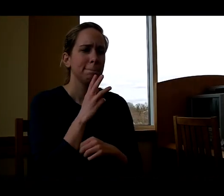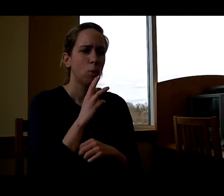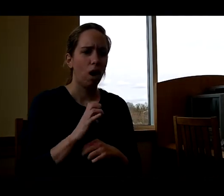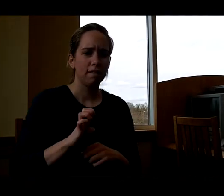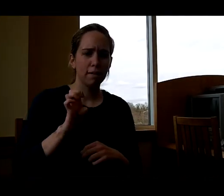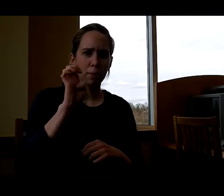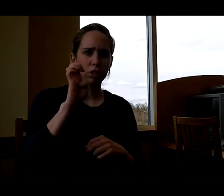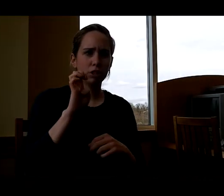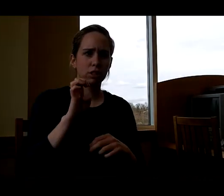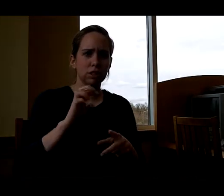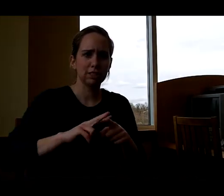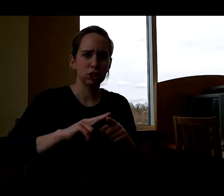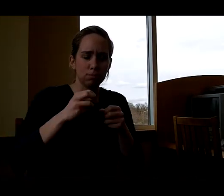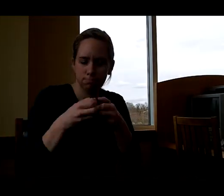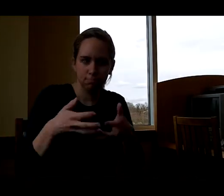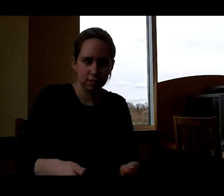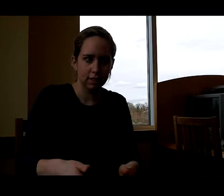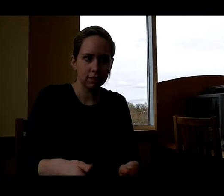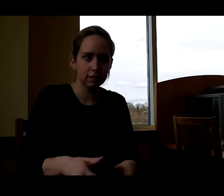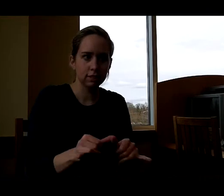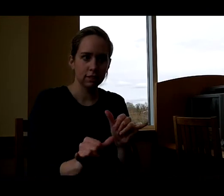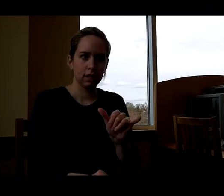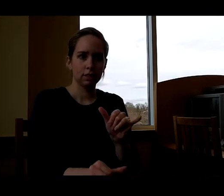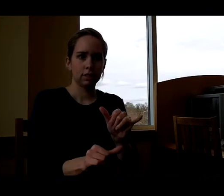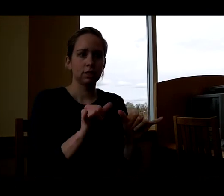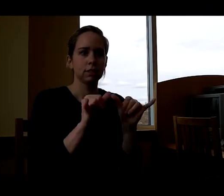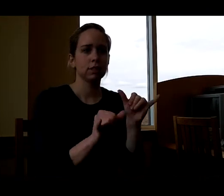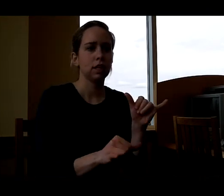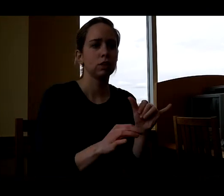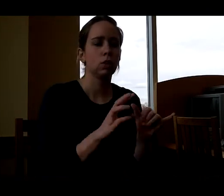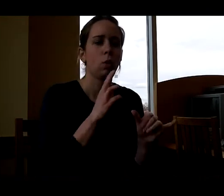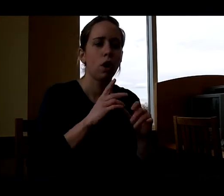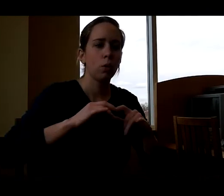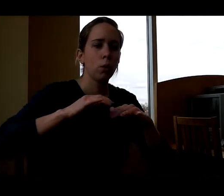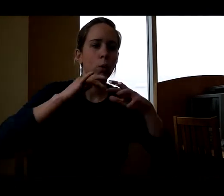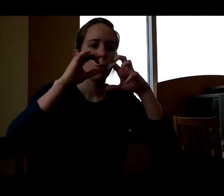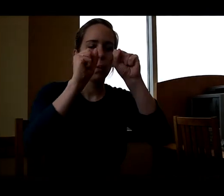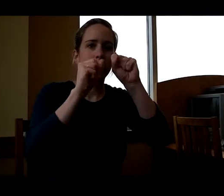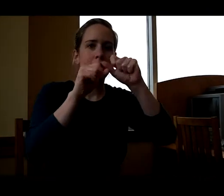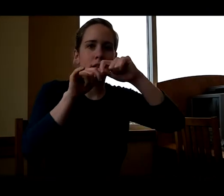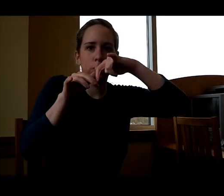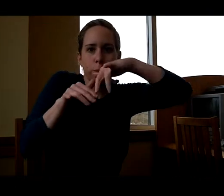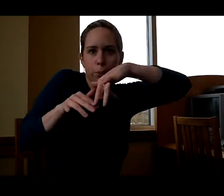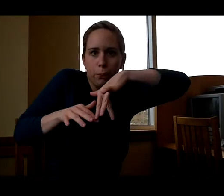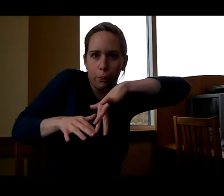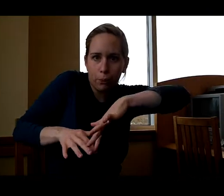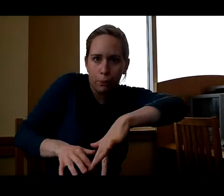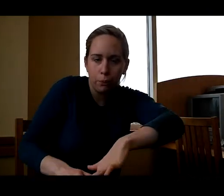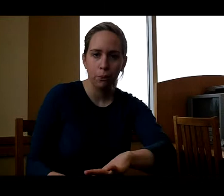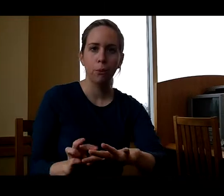Okay. Salt stays, evaporation, water rises to the top, runs down the side, collect that fresh water. Now, evaporation, this is